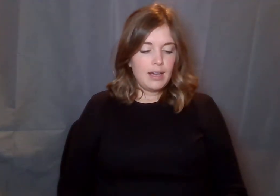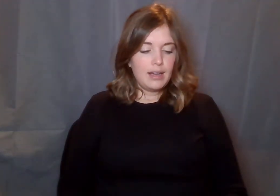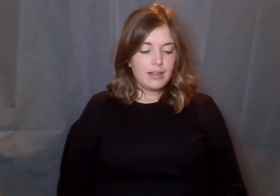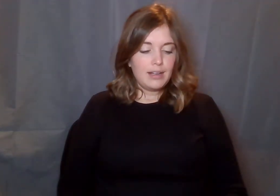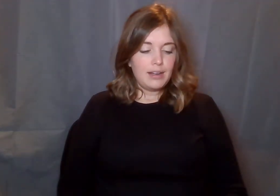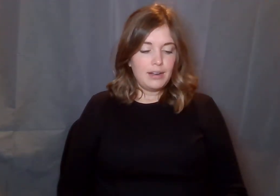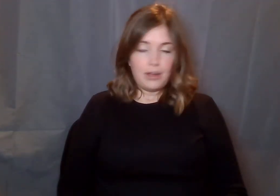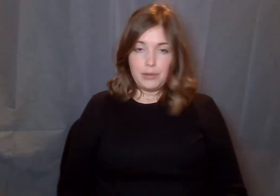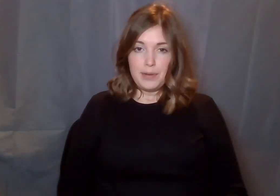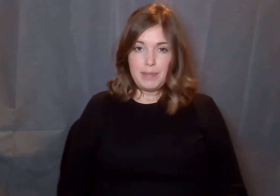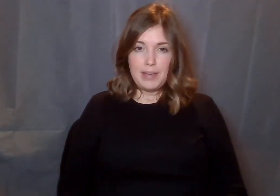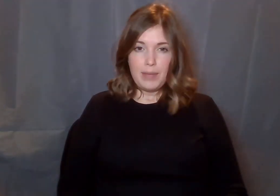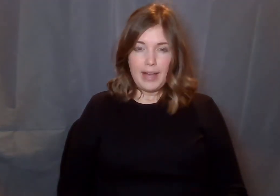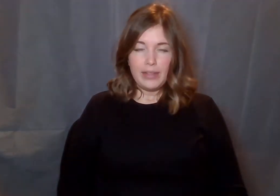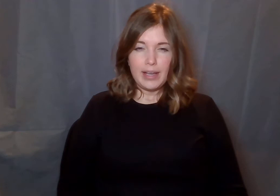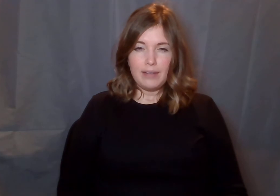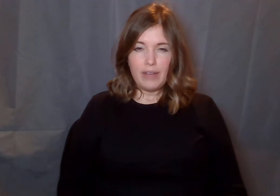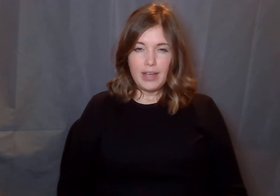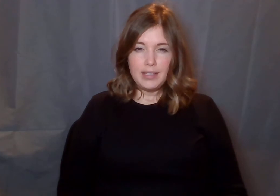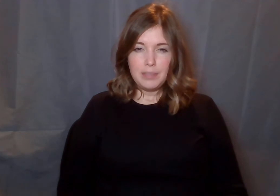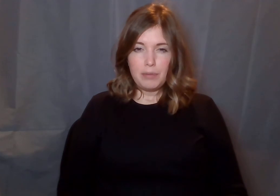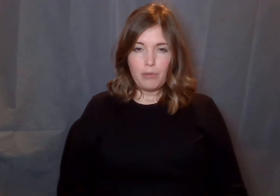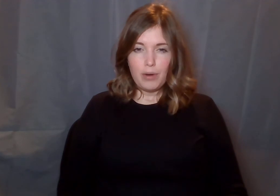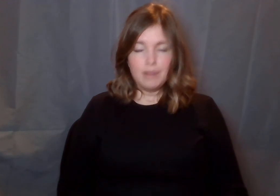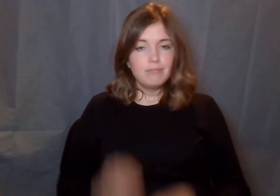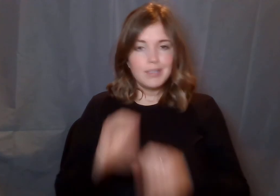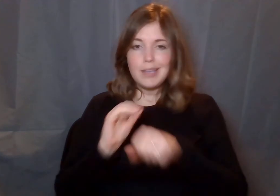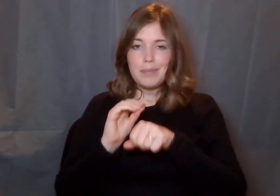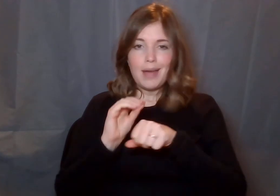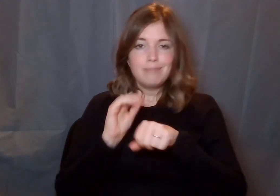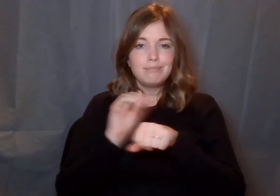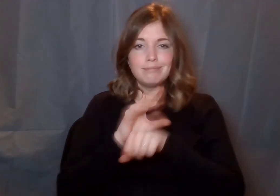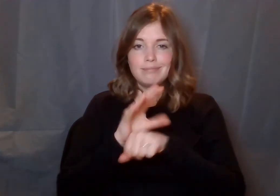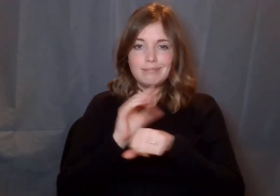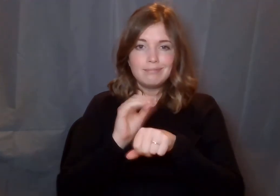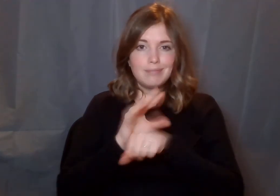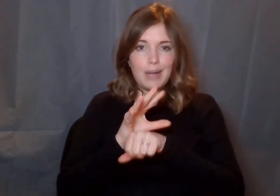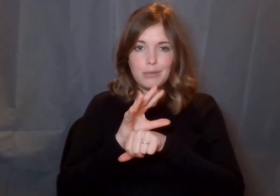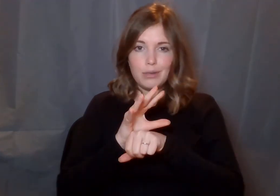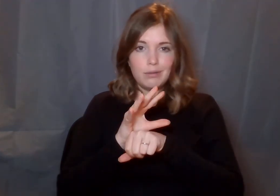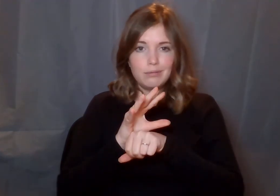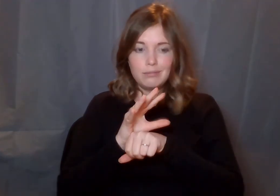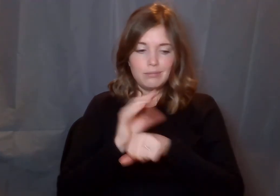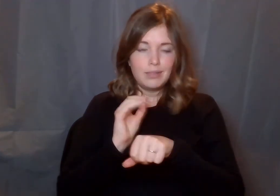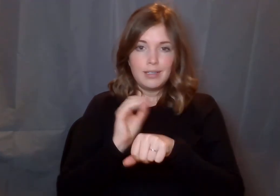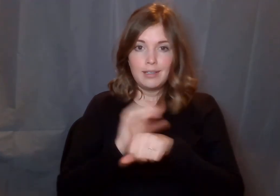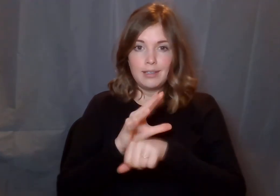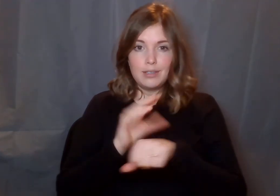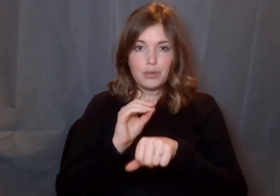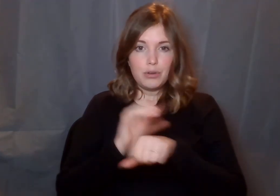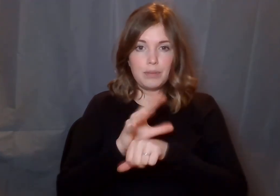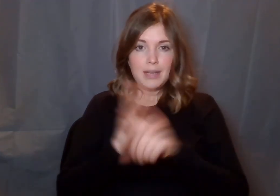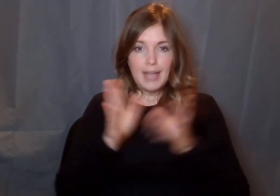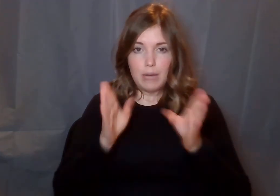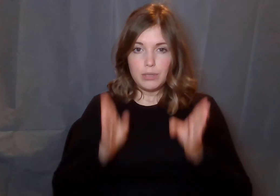And another repeat, we had like advice before. Same sign. Counsel. So you could be a